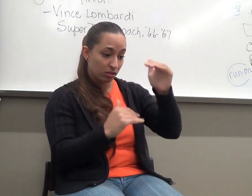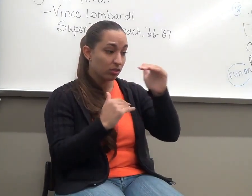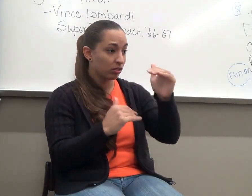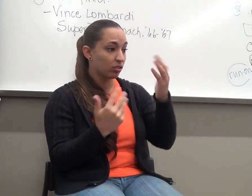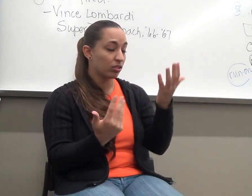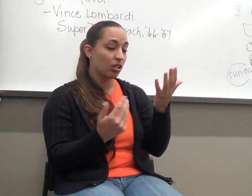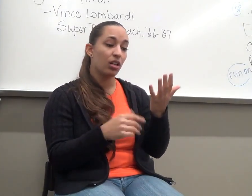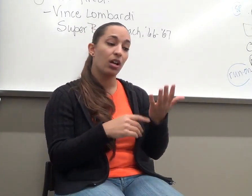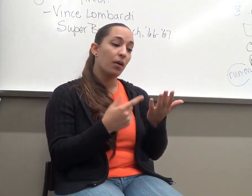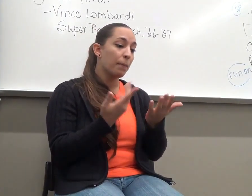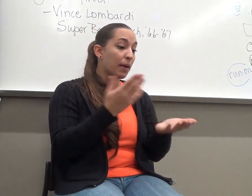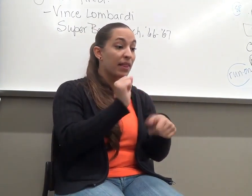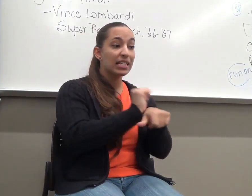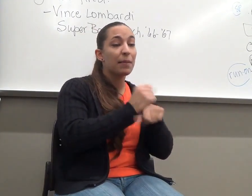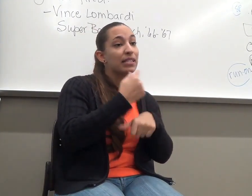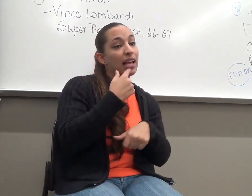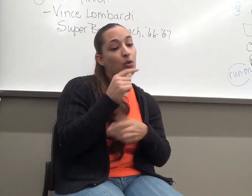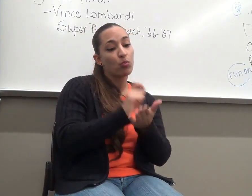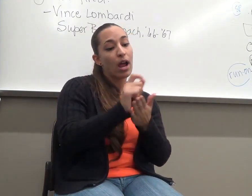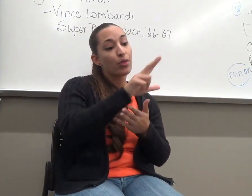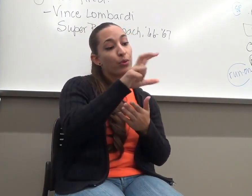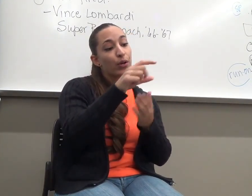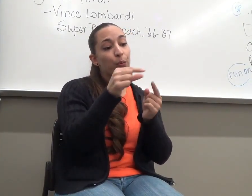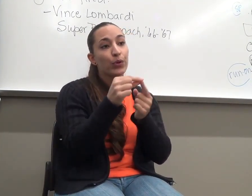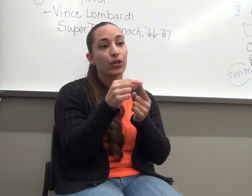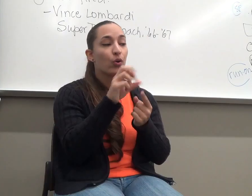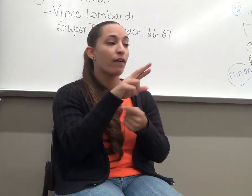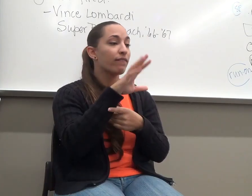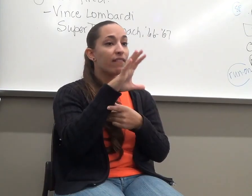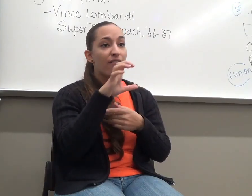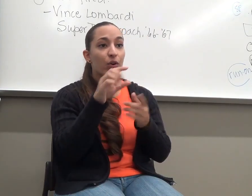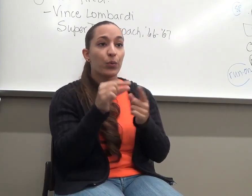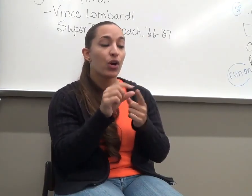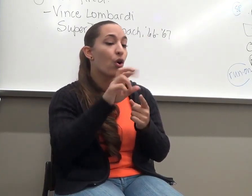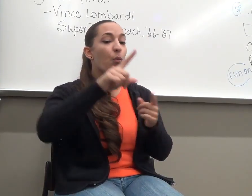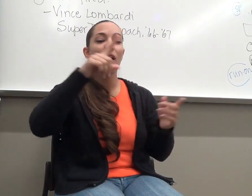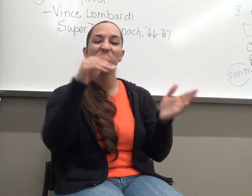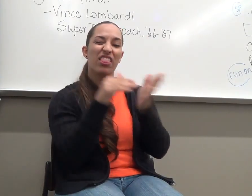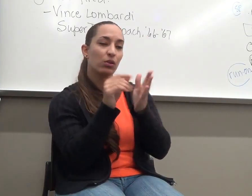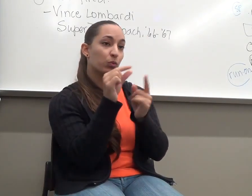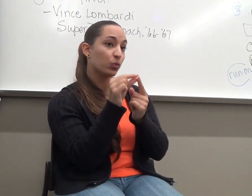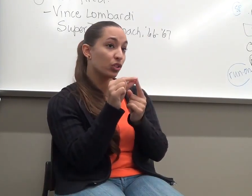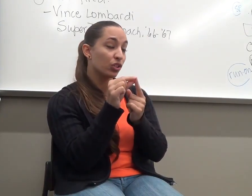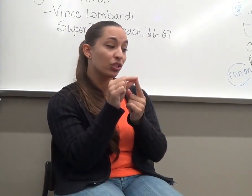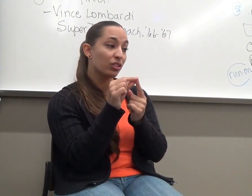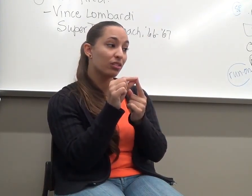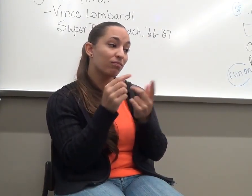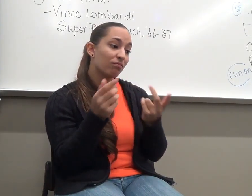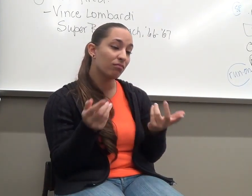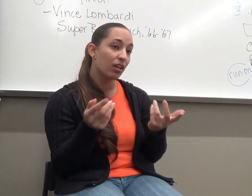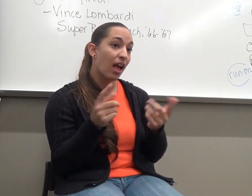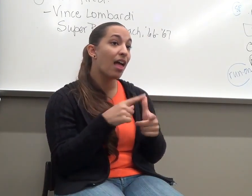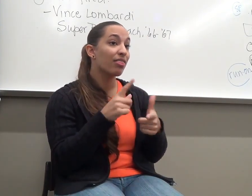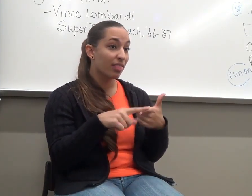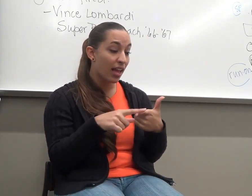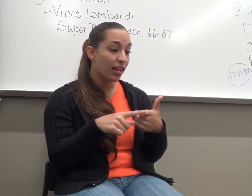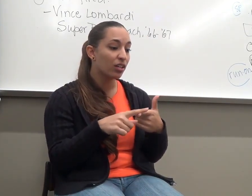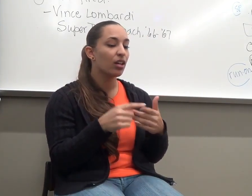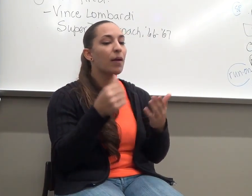300-word paper, a 500-word, 1,000-word, and then you go to pages. Write